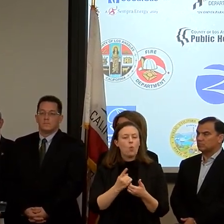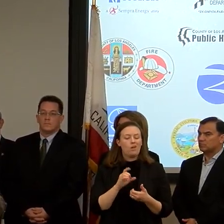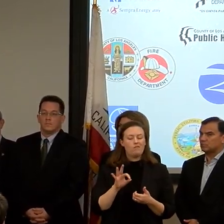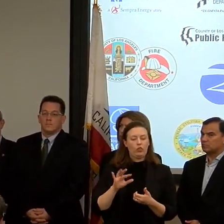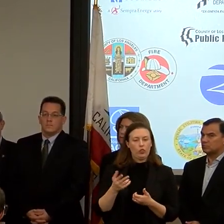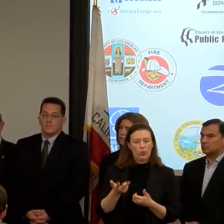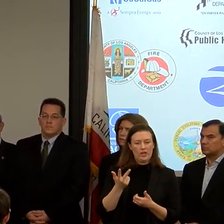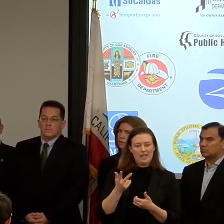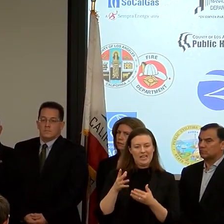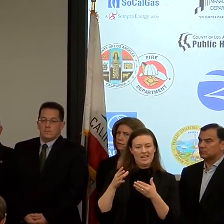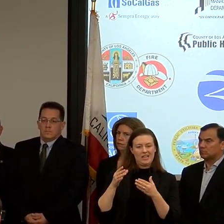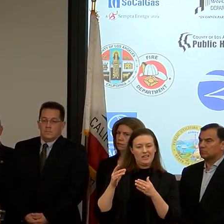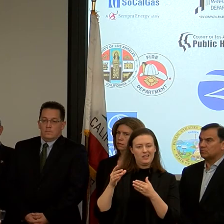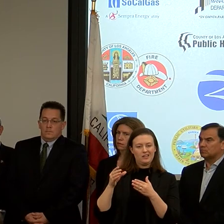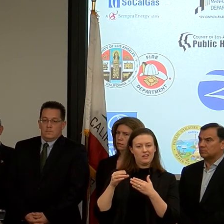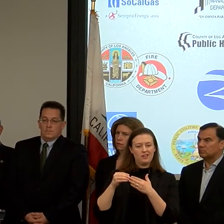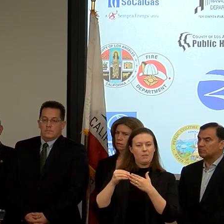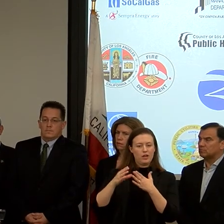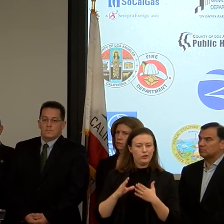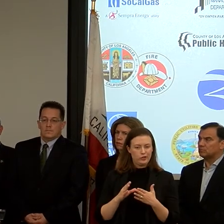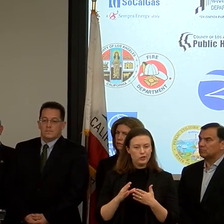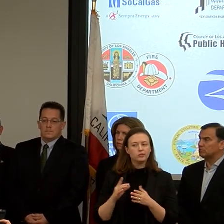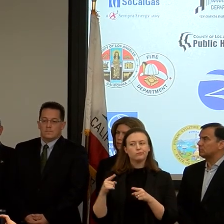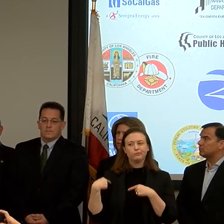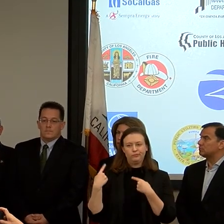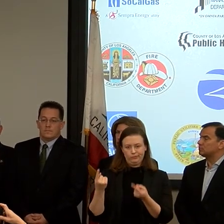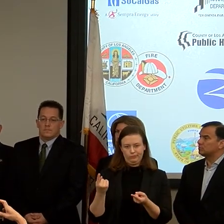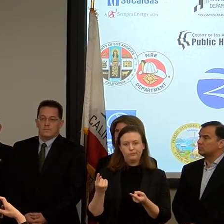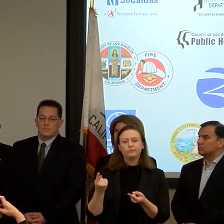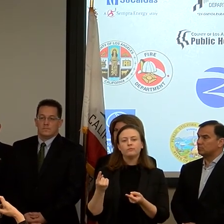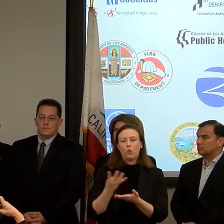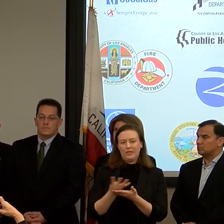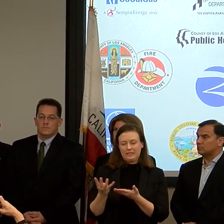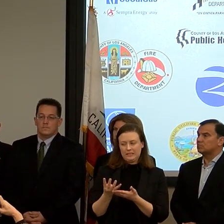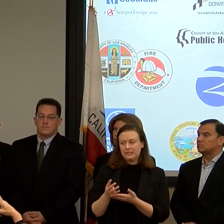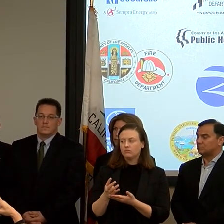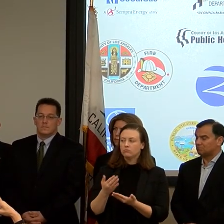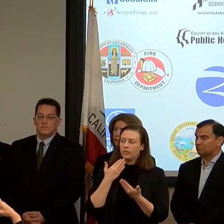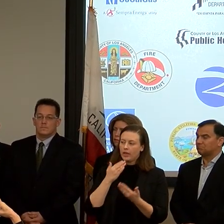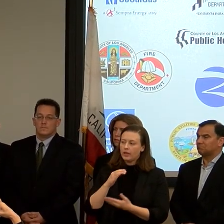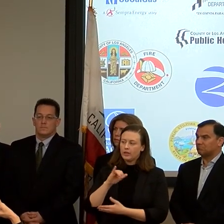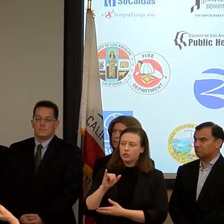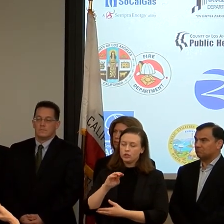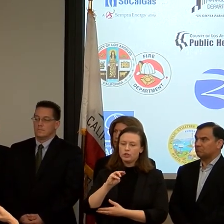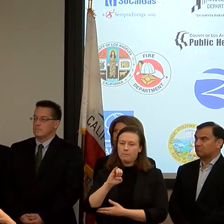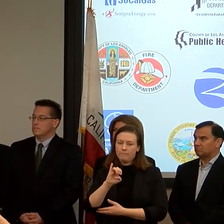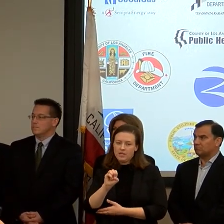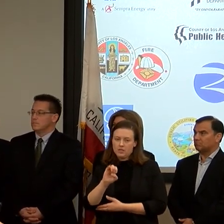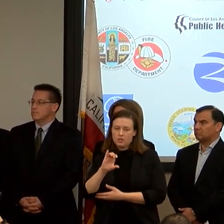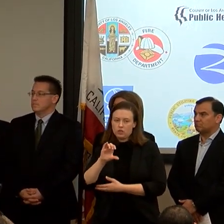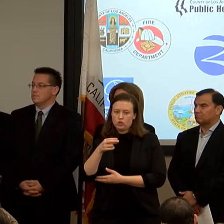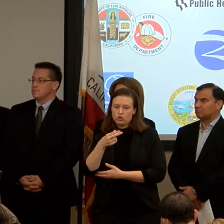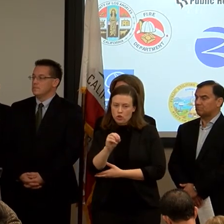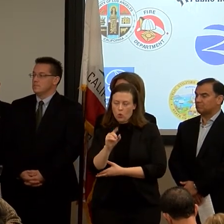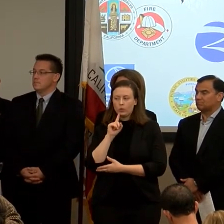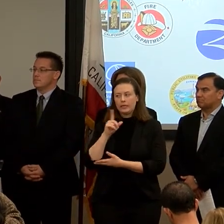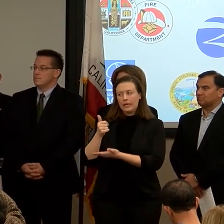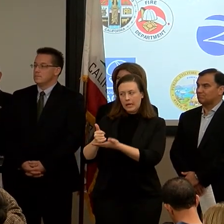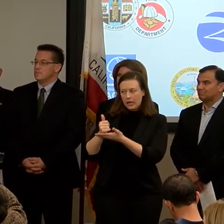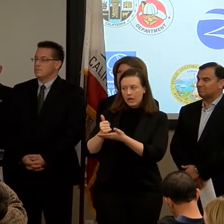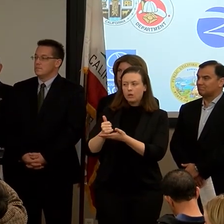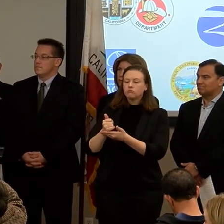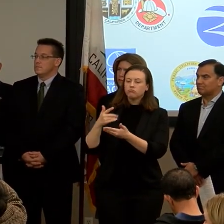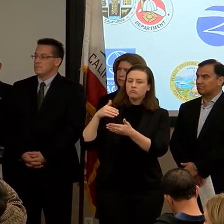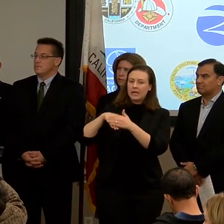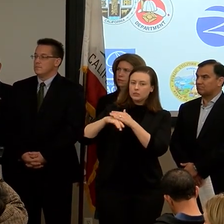commanders up here for most days in the last 4 weeks. I really want to thank Mr. Jimmy Cho, who's really accommodated us and provided us access to